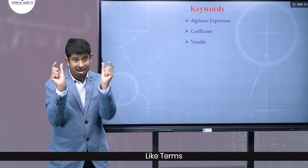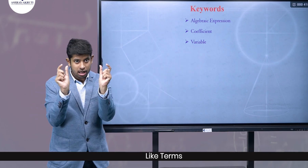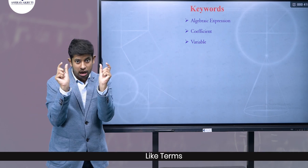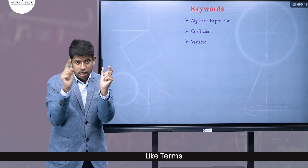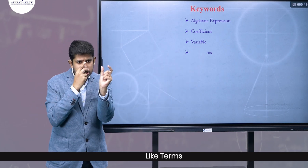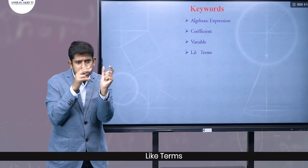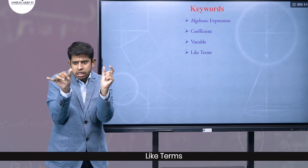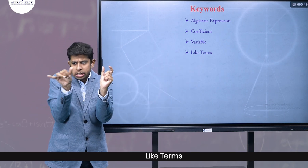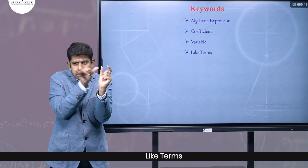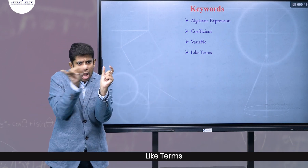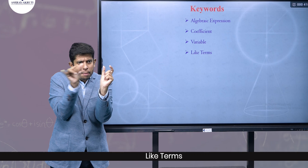like terms,